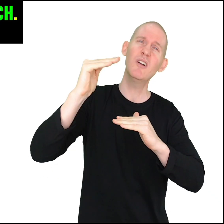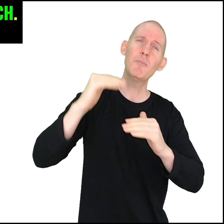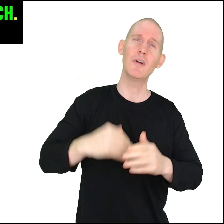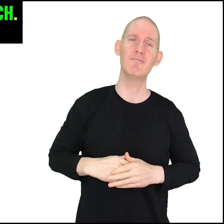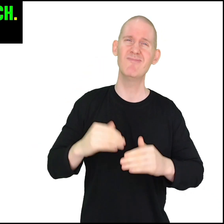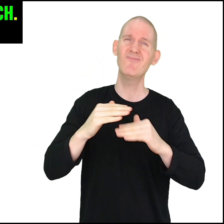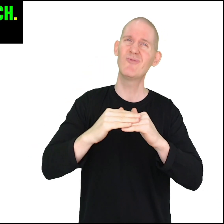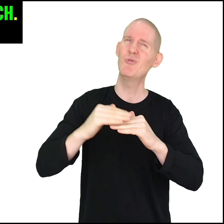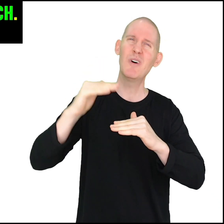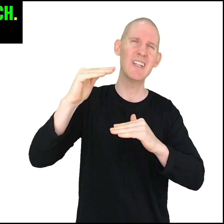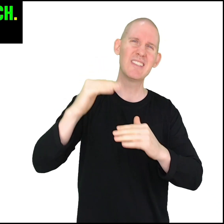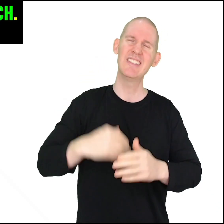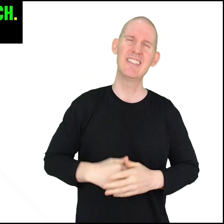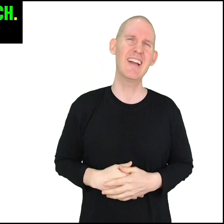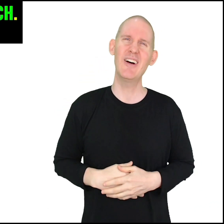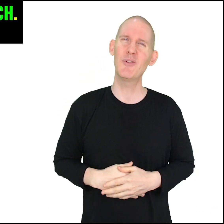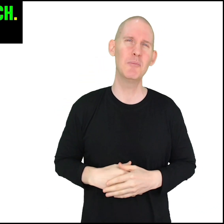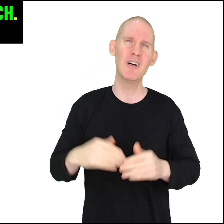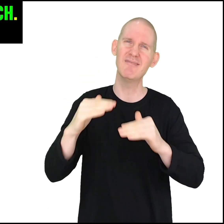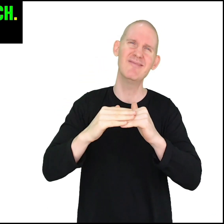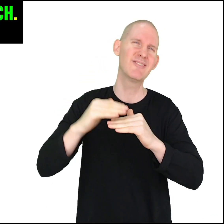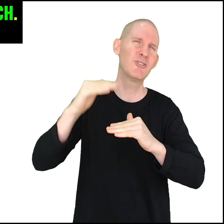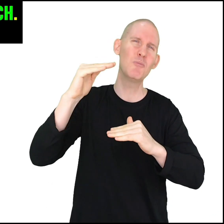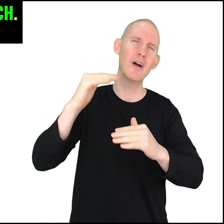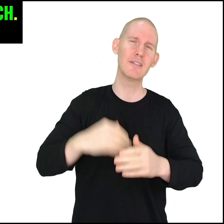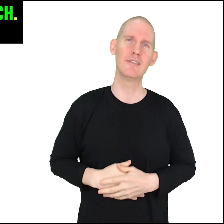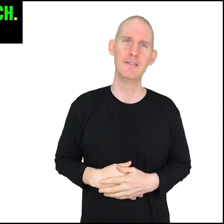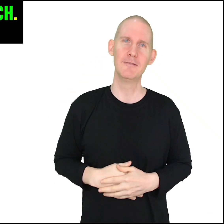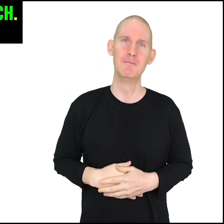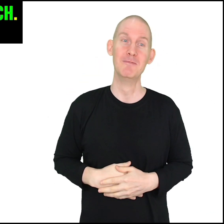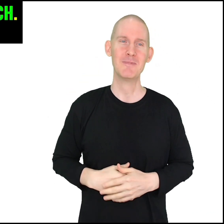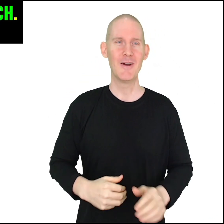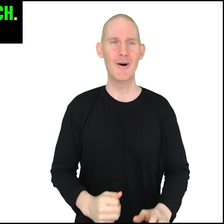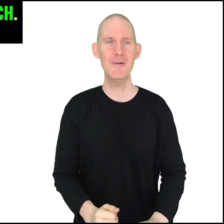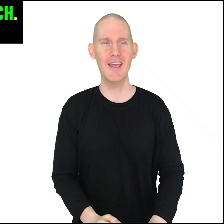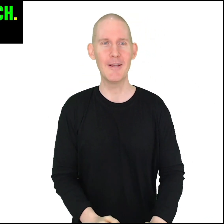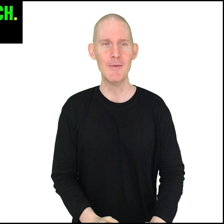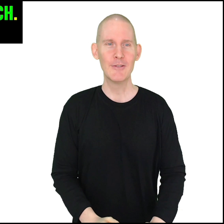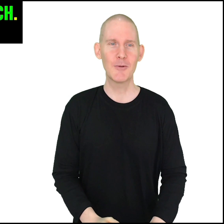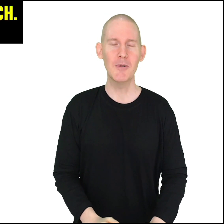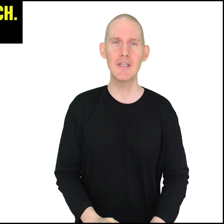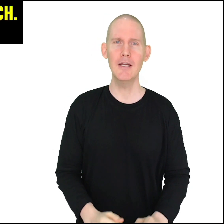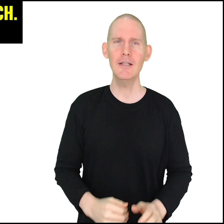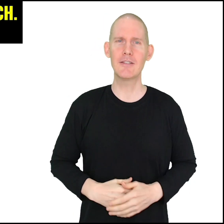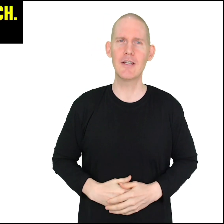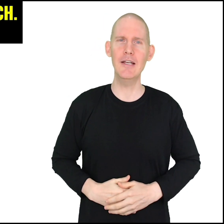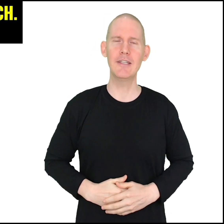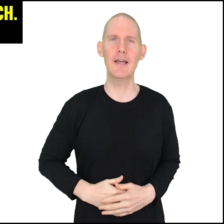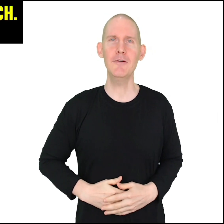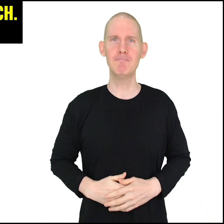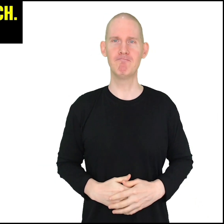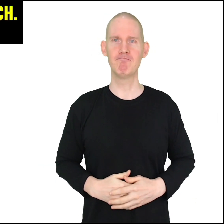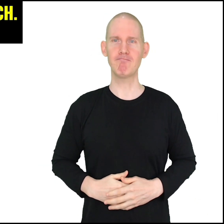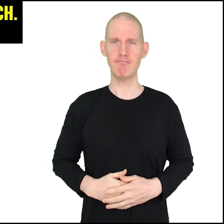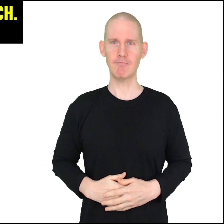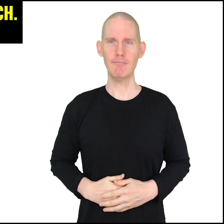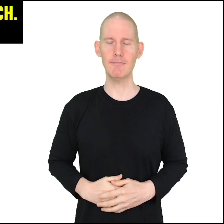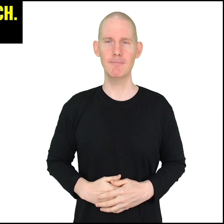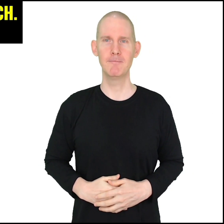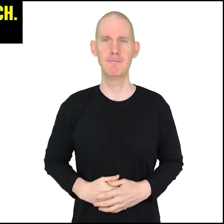up there. Too much. Not healthy amount. Too much. Okay, so once again, let's sign it together.